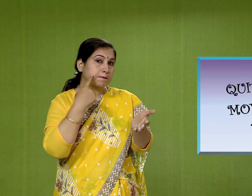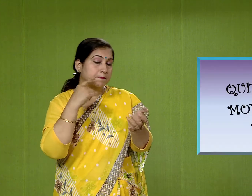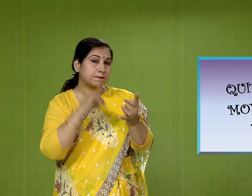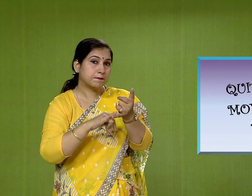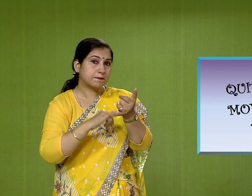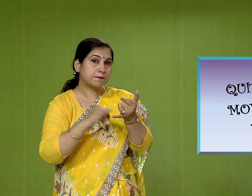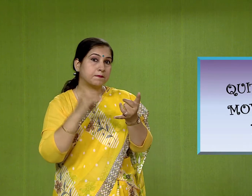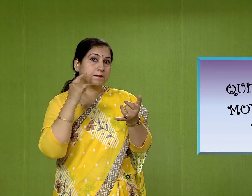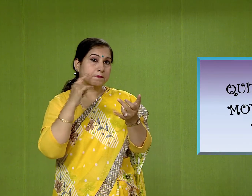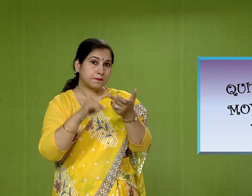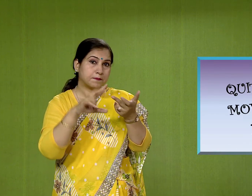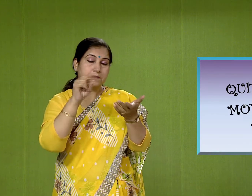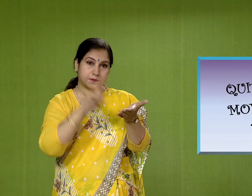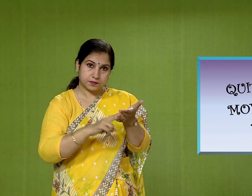Quit India movement,